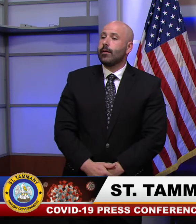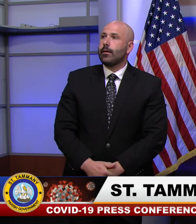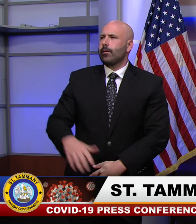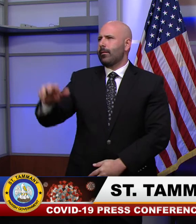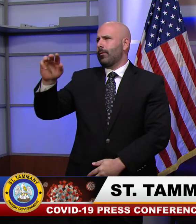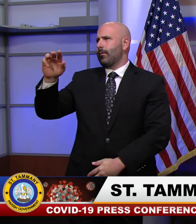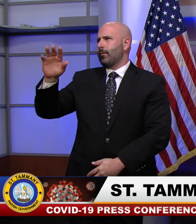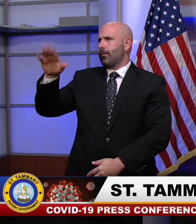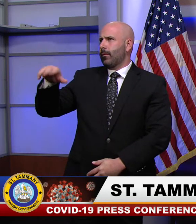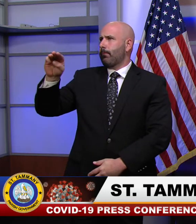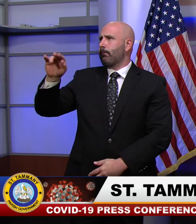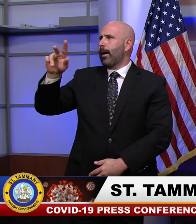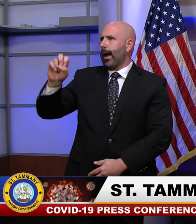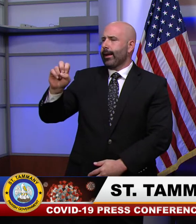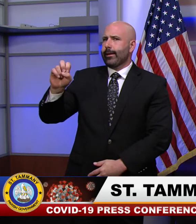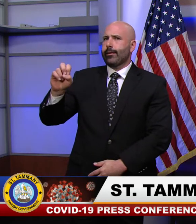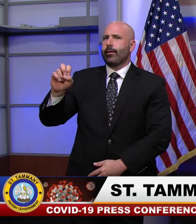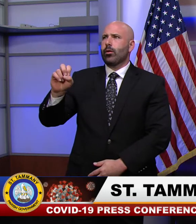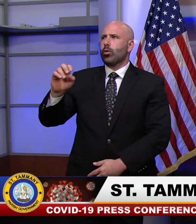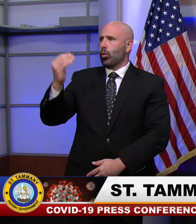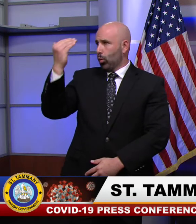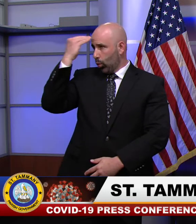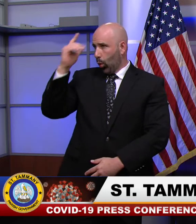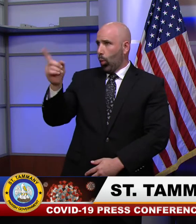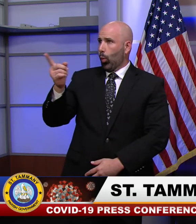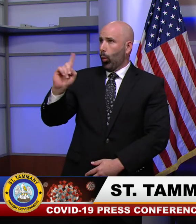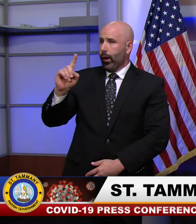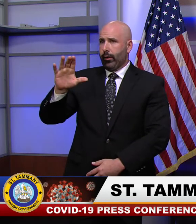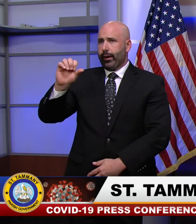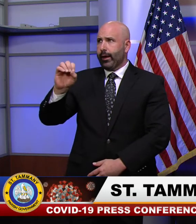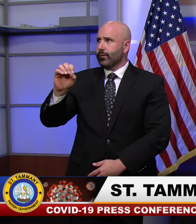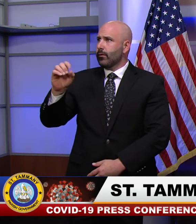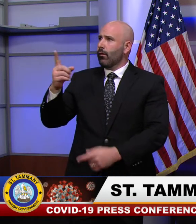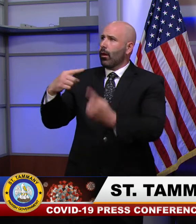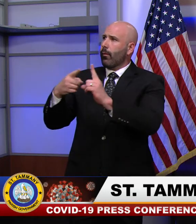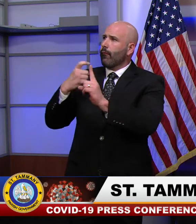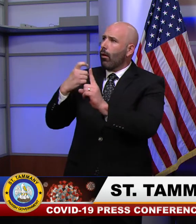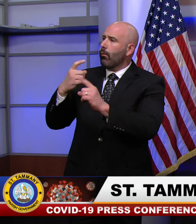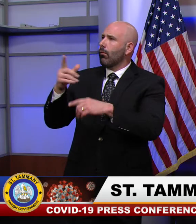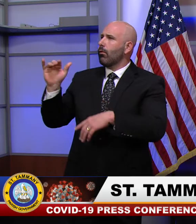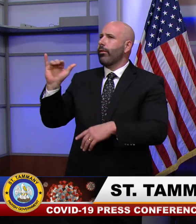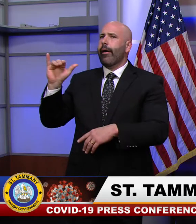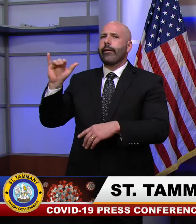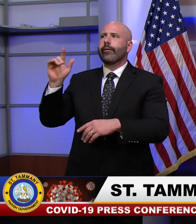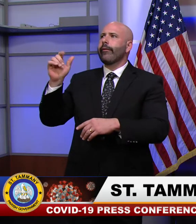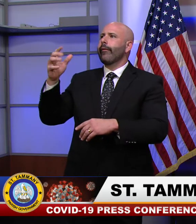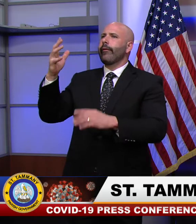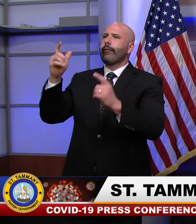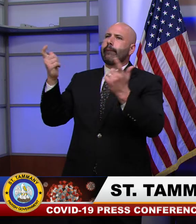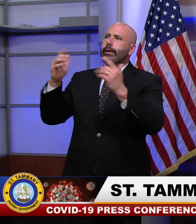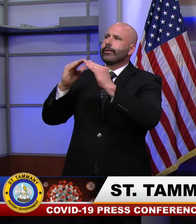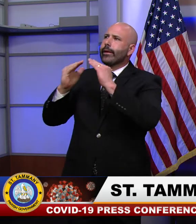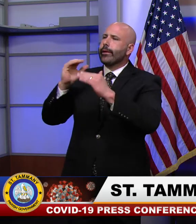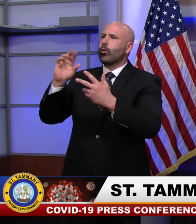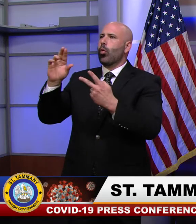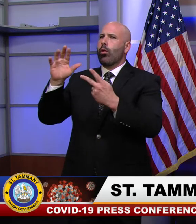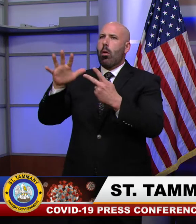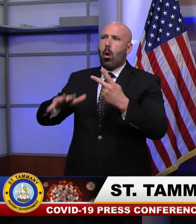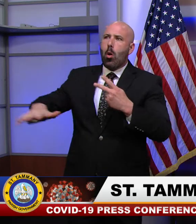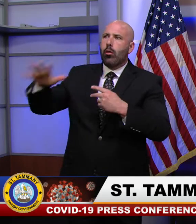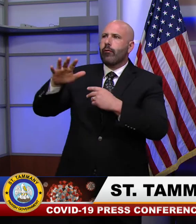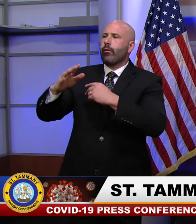Mike, Yes. do you know where the cases are coming from? Are they coming from the cities or from all over the